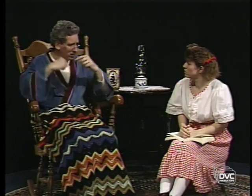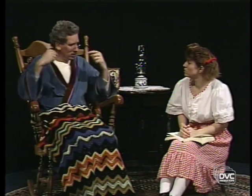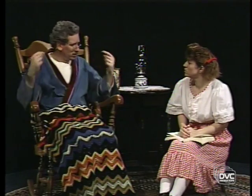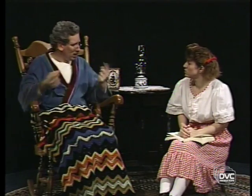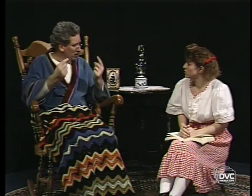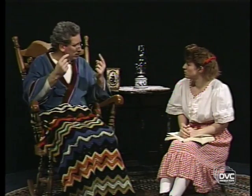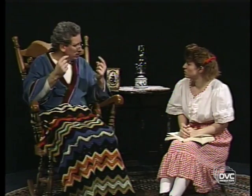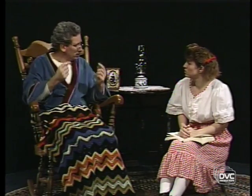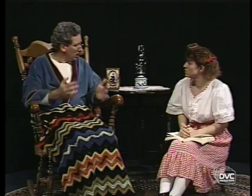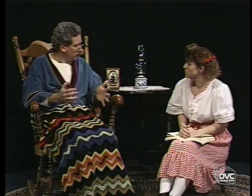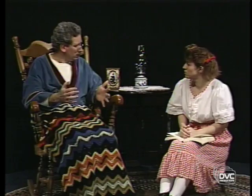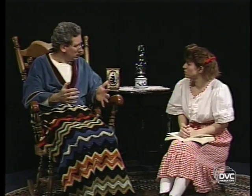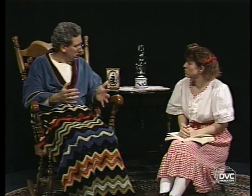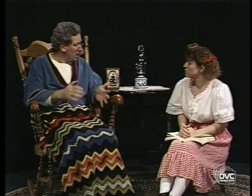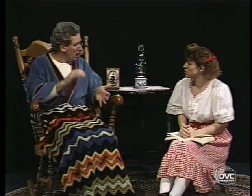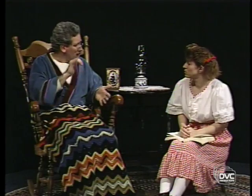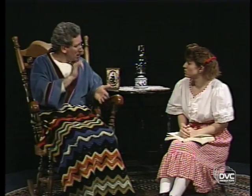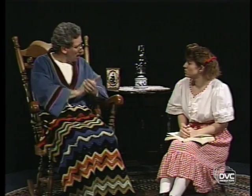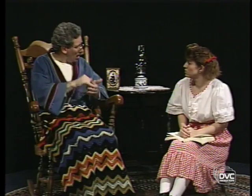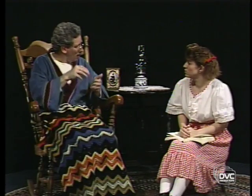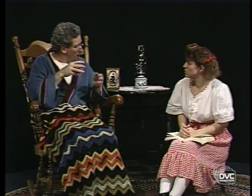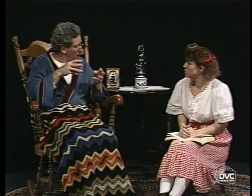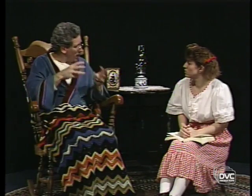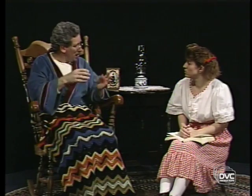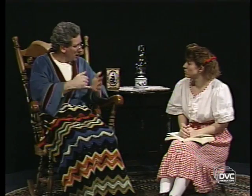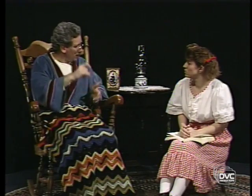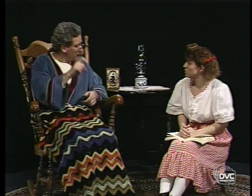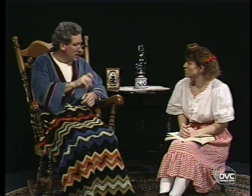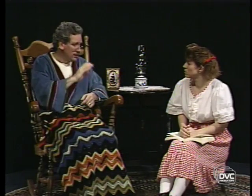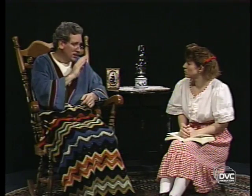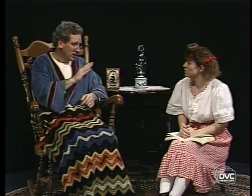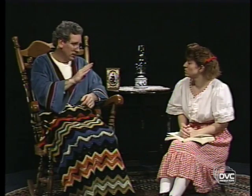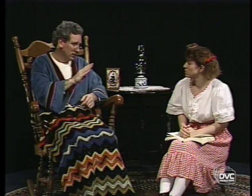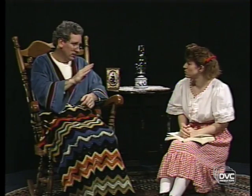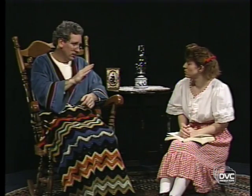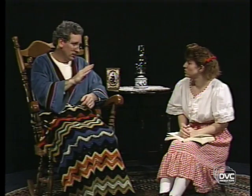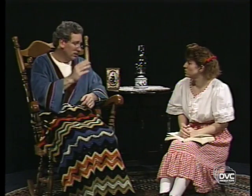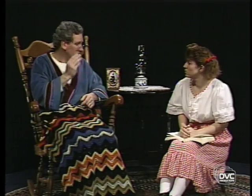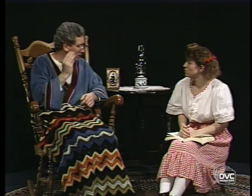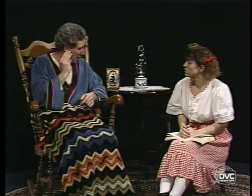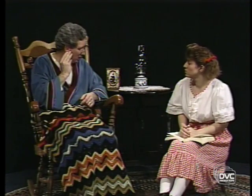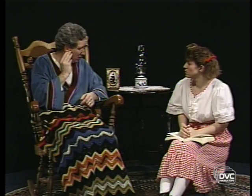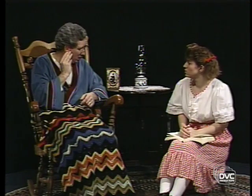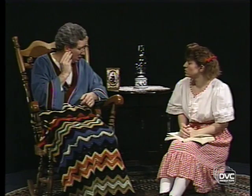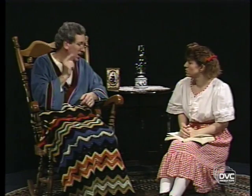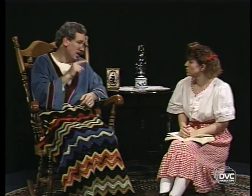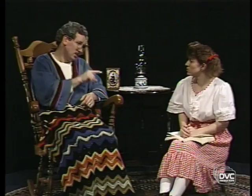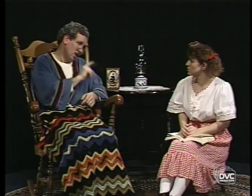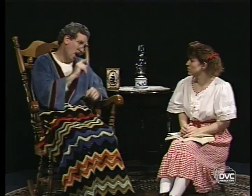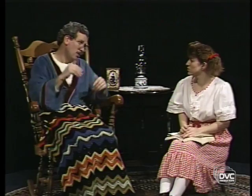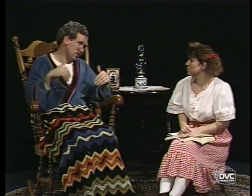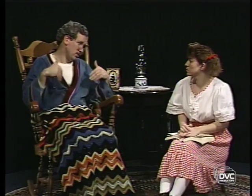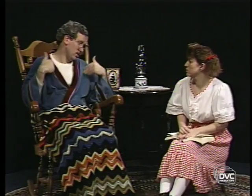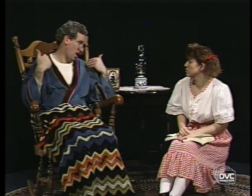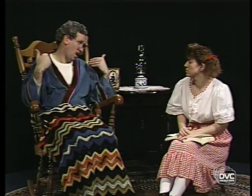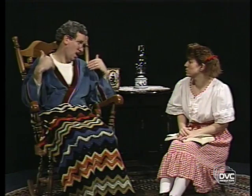the sinner now that's the way it must be Maggie